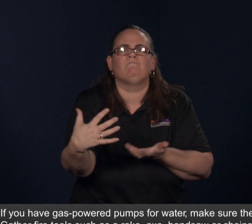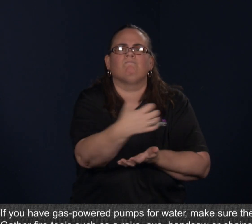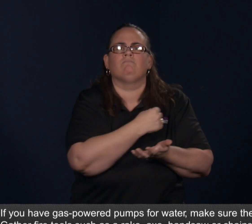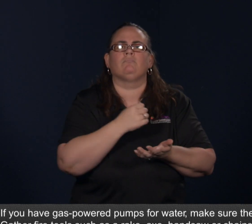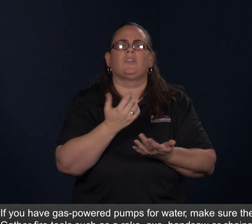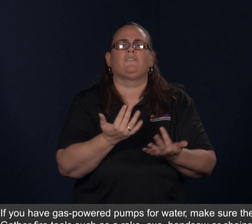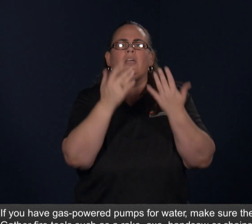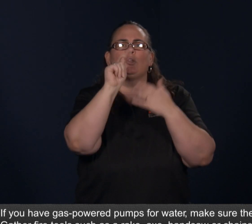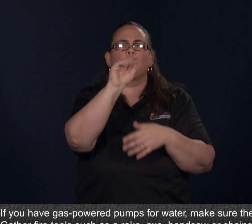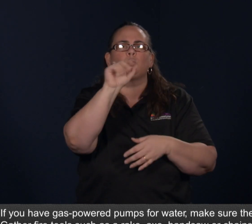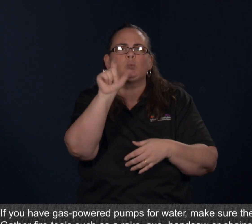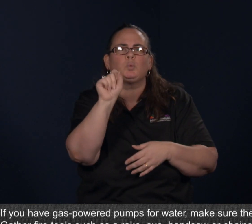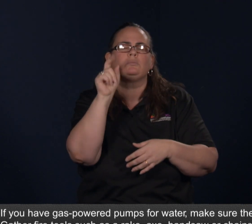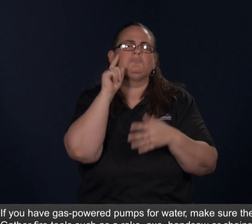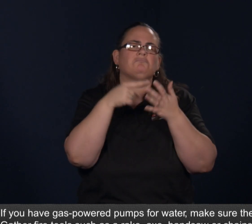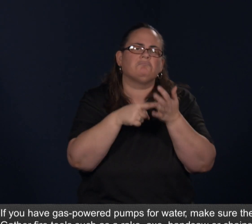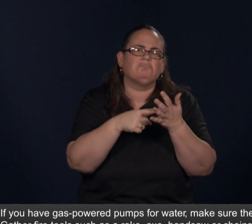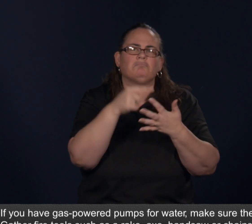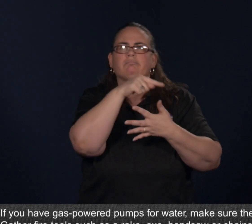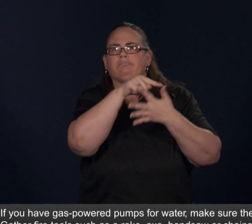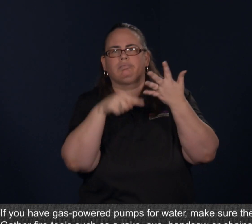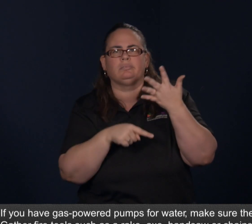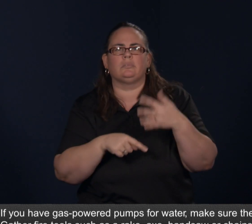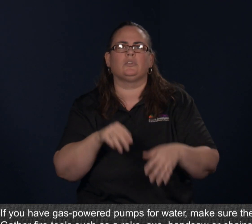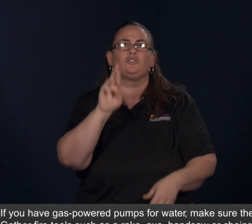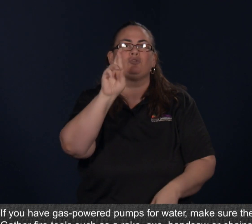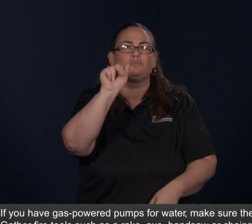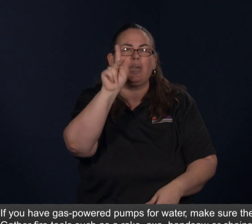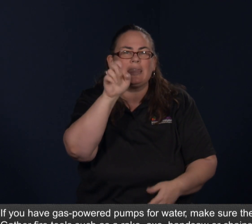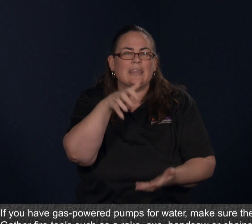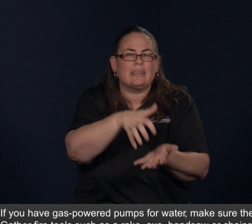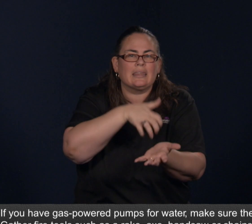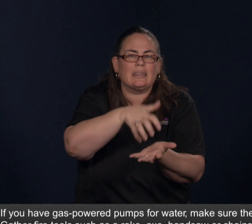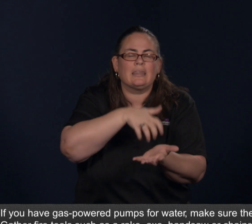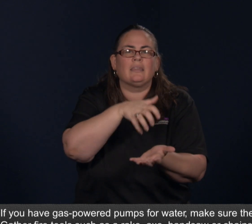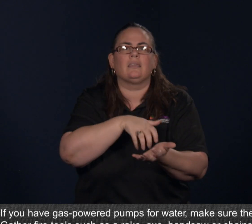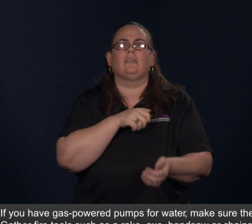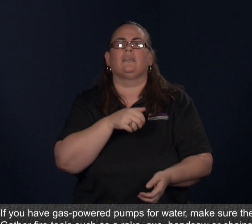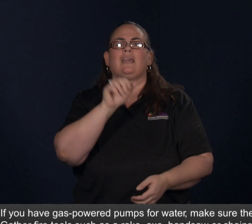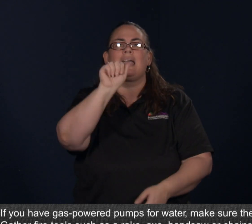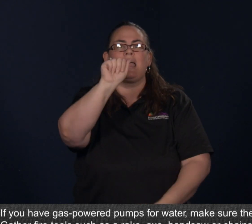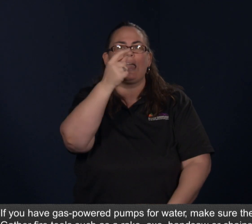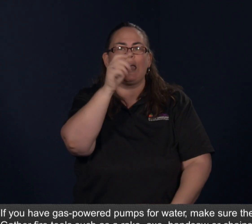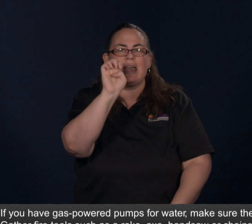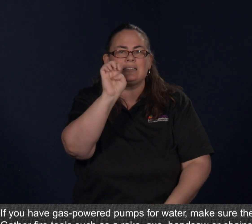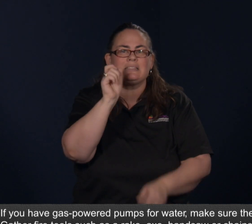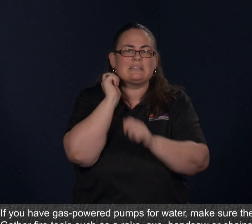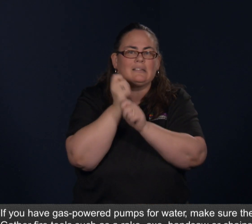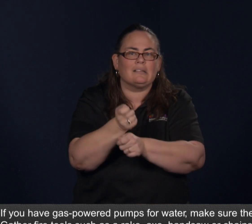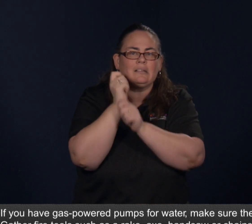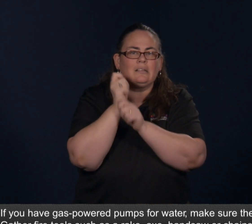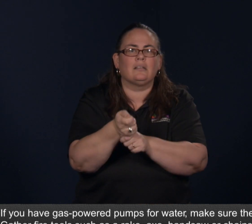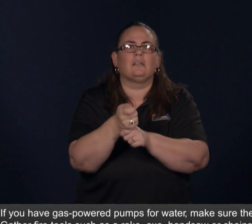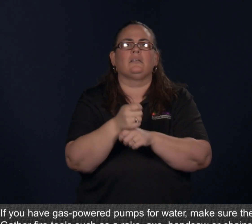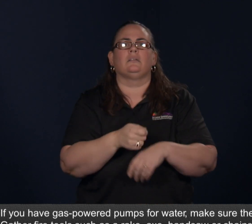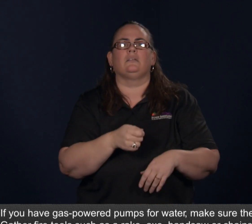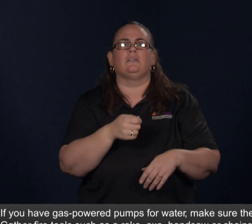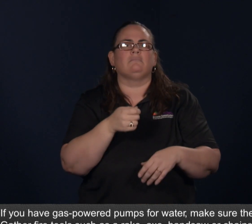Gather fire tools such as a rake, axe, handsaw, or chainsaw, bucket, and